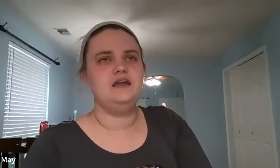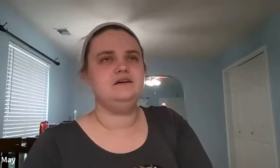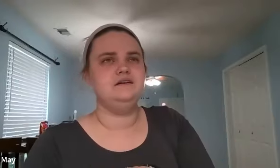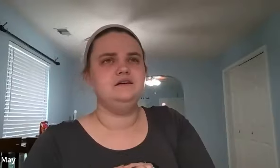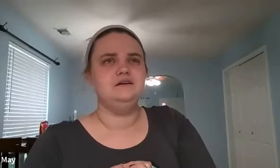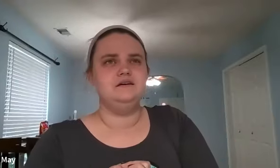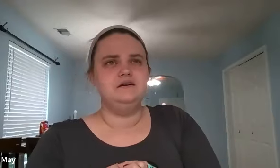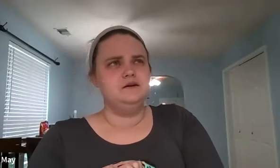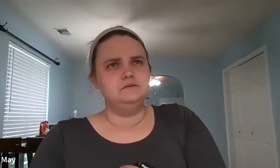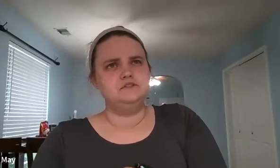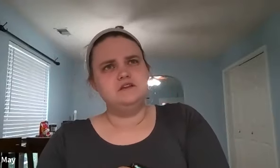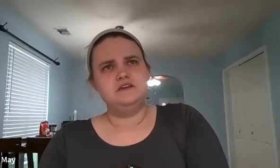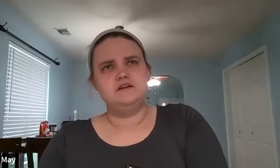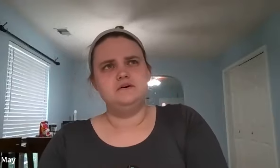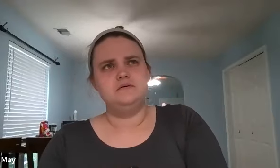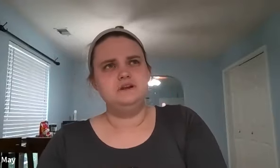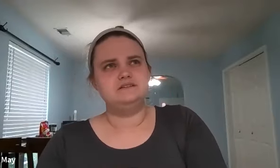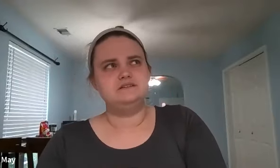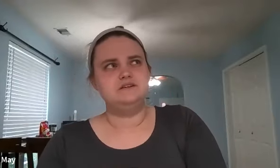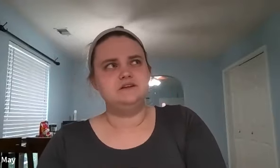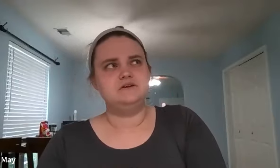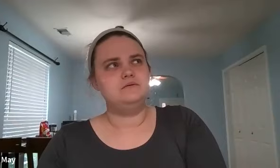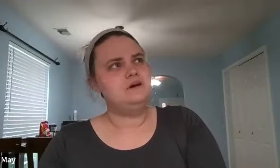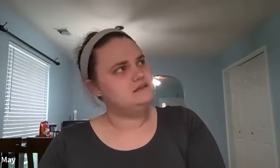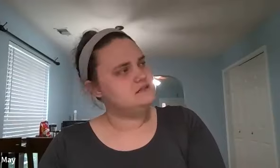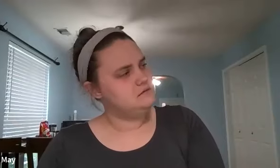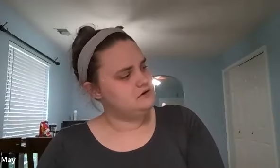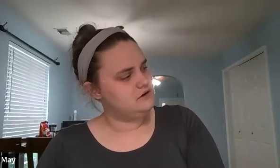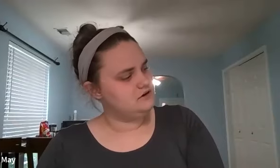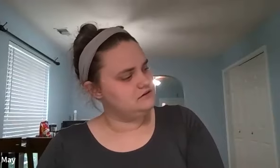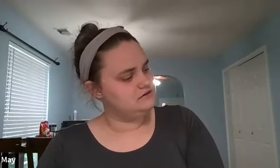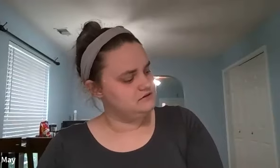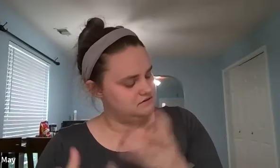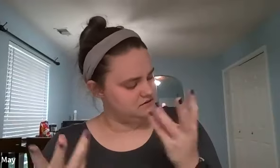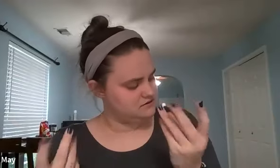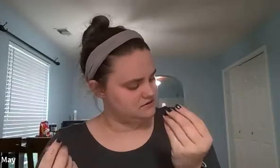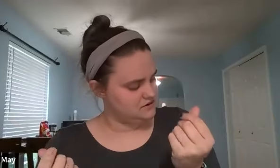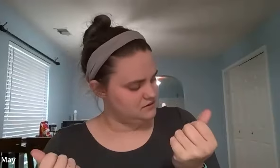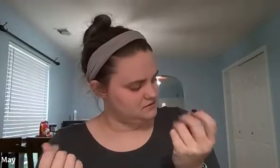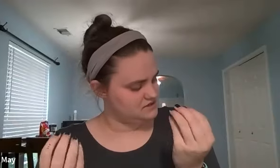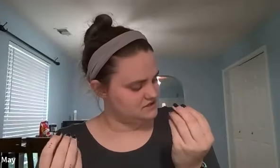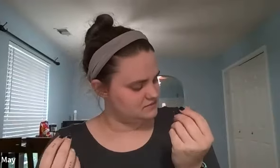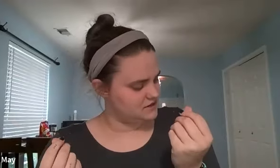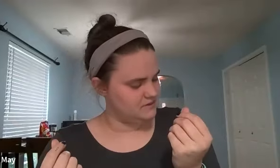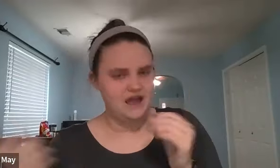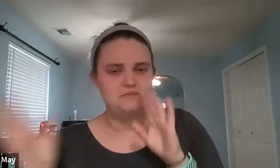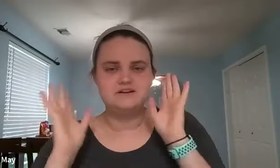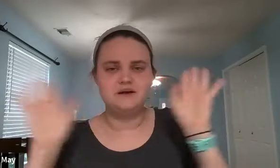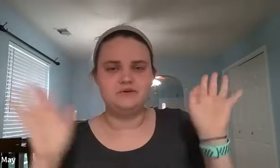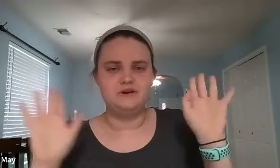like trying to think of what is that word called? Oh, it's gonna bother me. I'm gonna not worry about